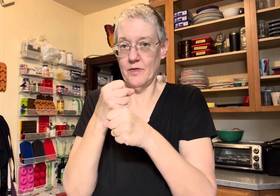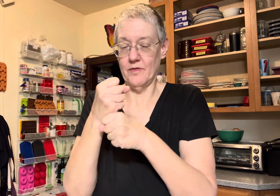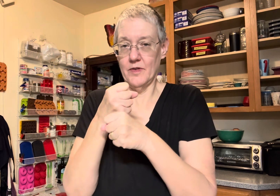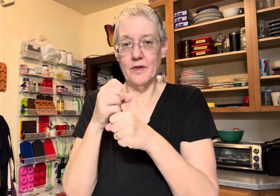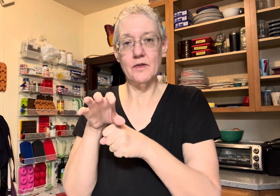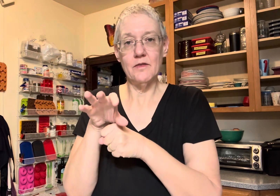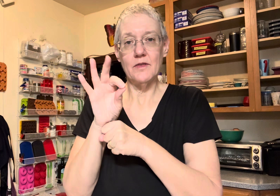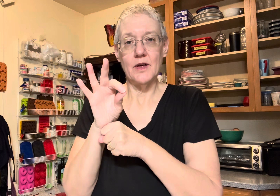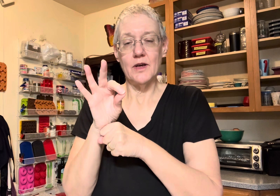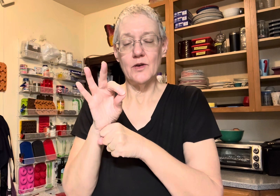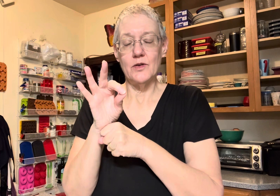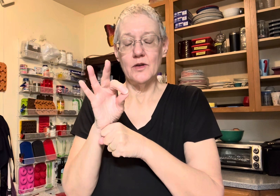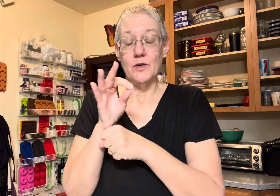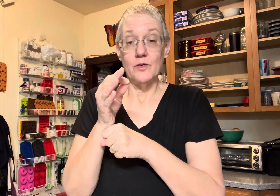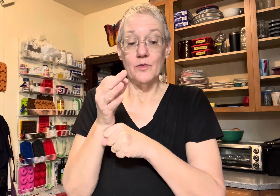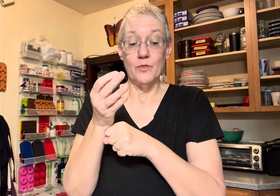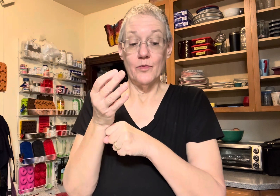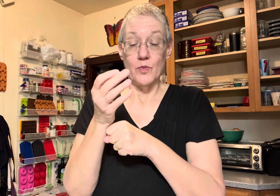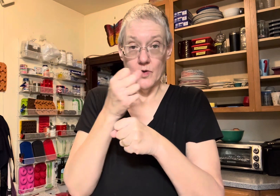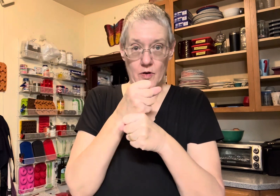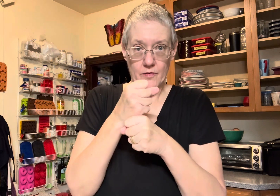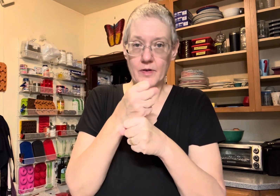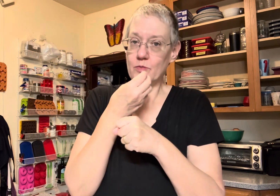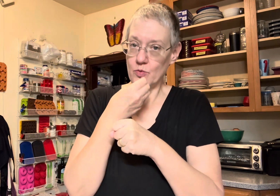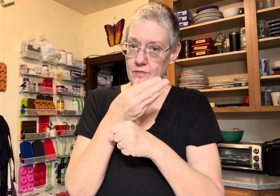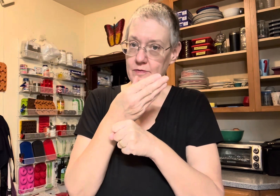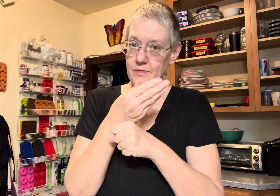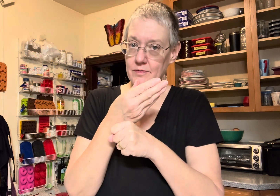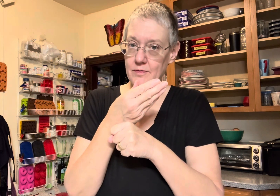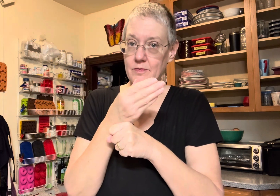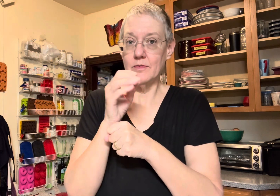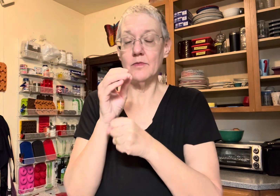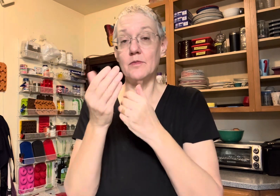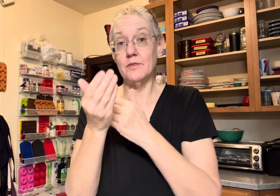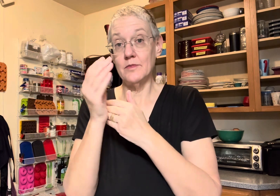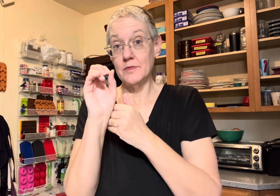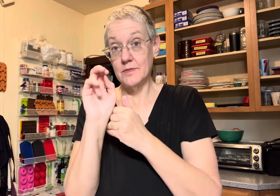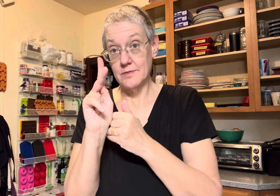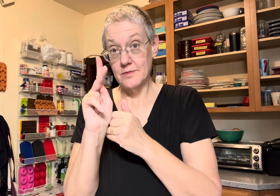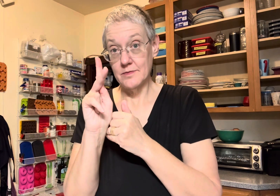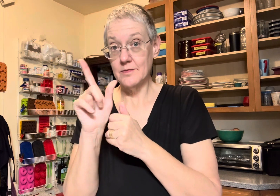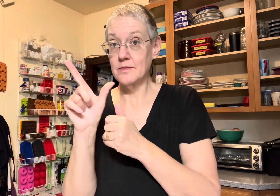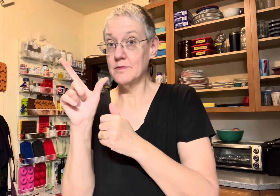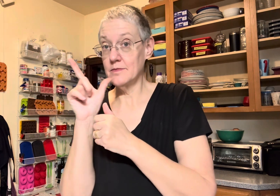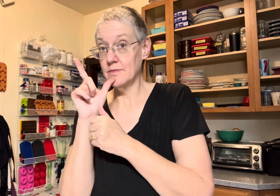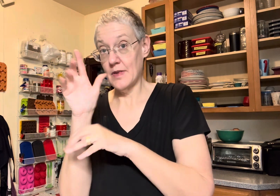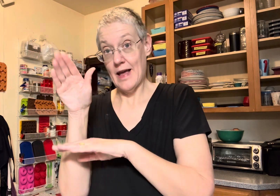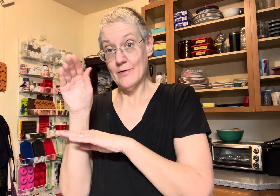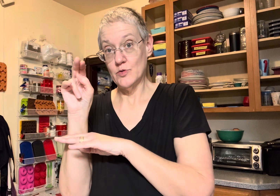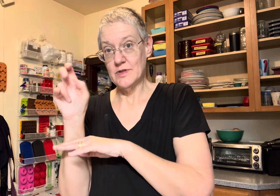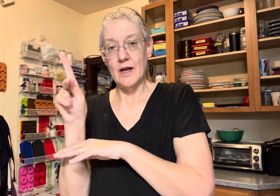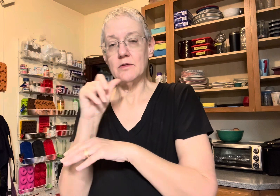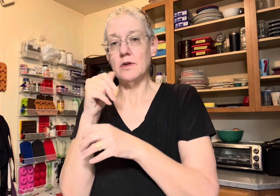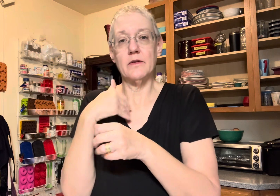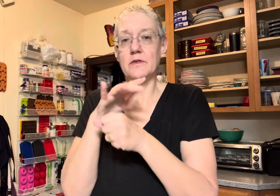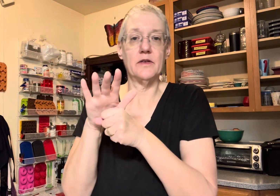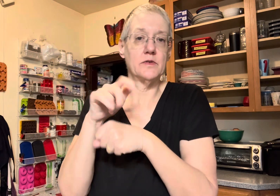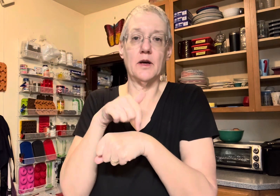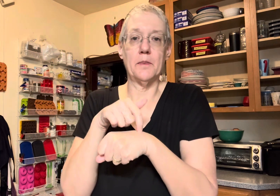Now, starting last week, I've started having the English muffin with my morning coffee because I found that having breakfast, morning snack, lunch, and